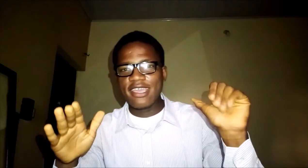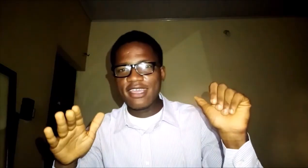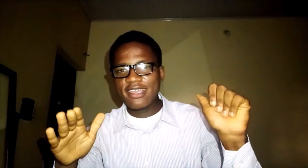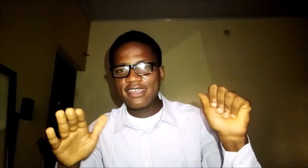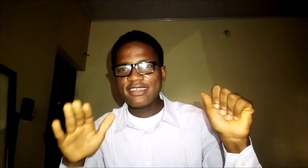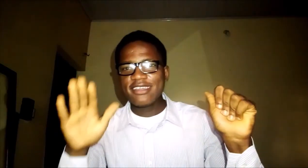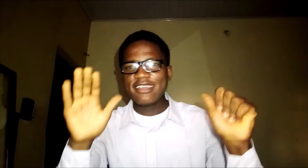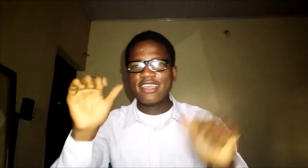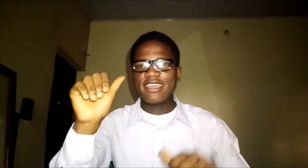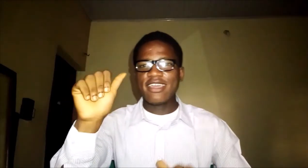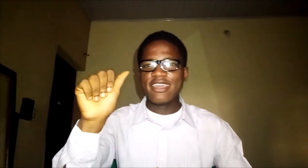A.